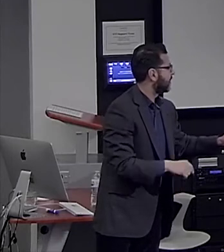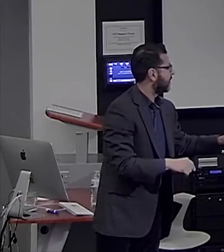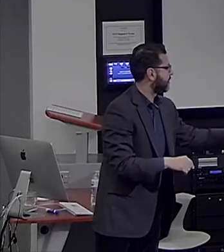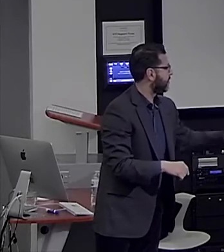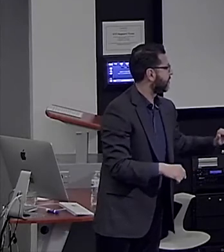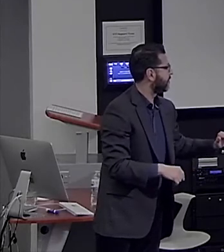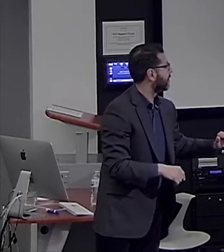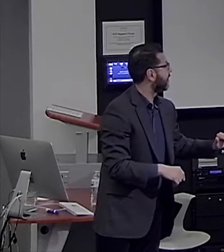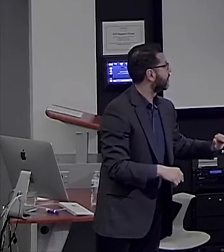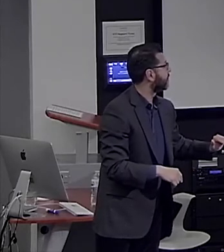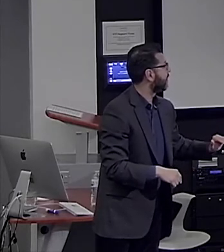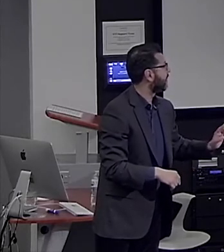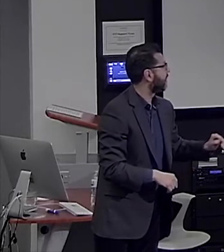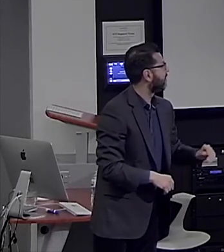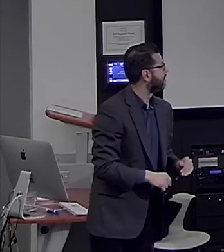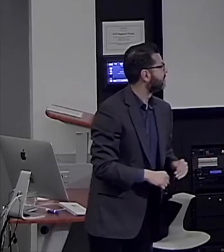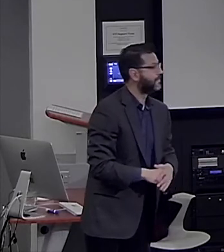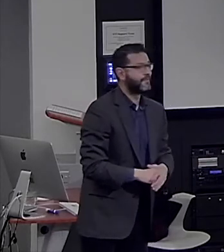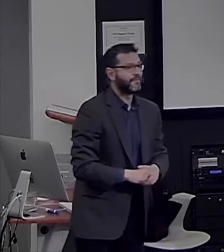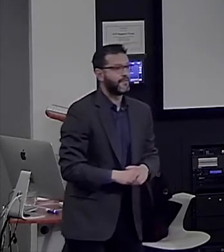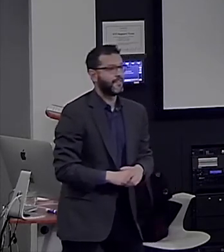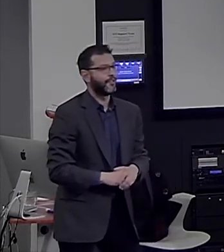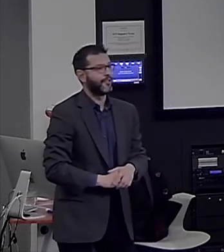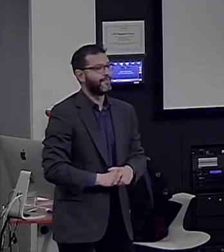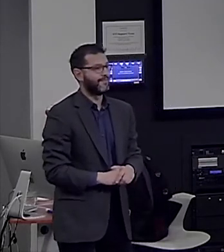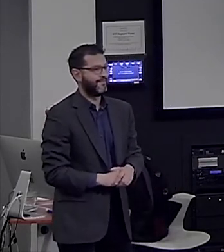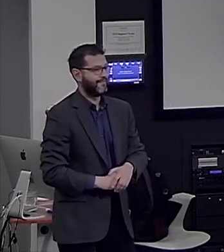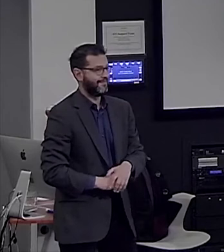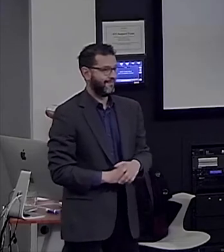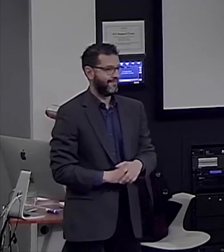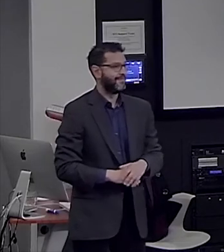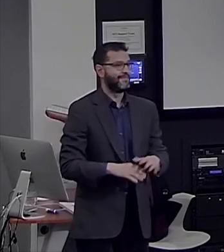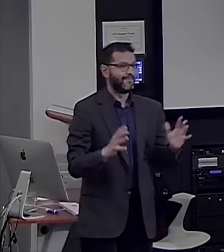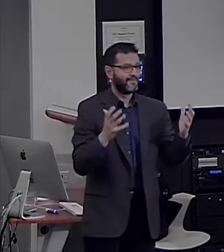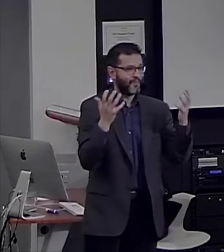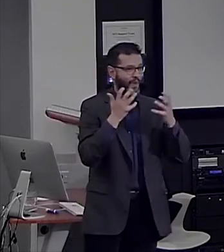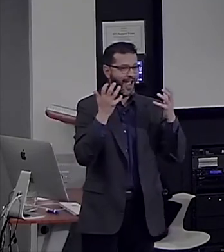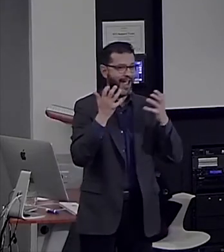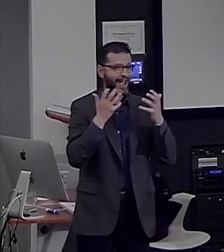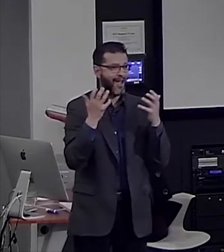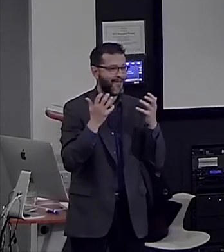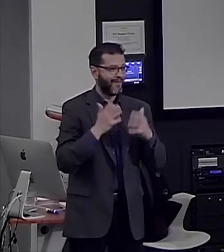swipe three fingers ooh Wow